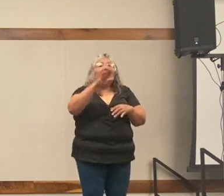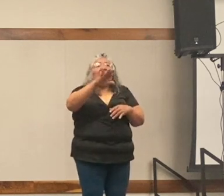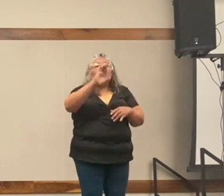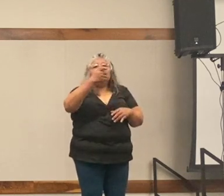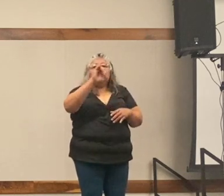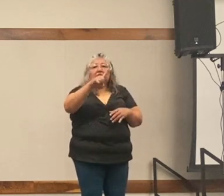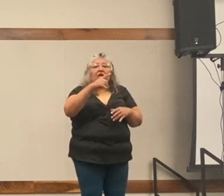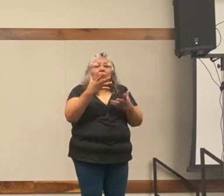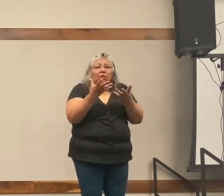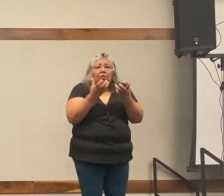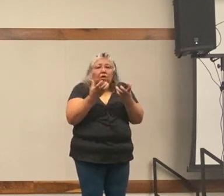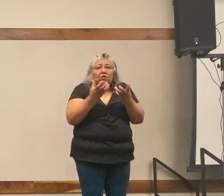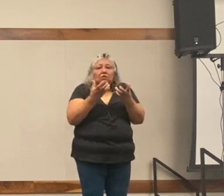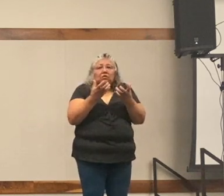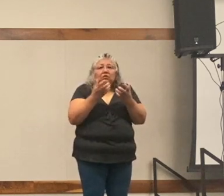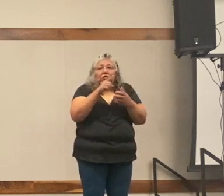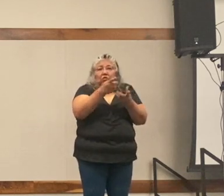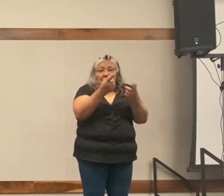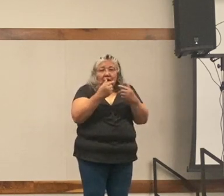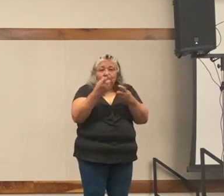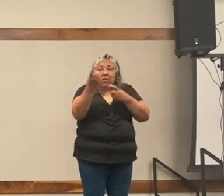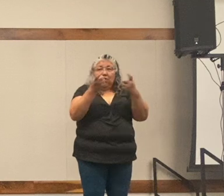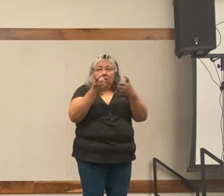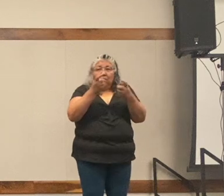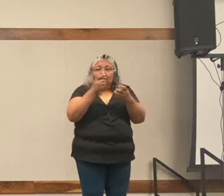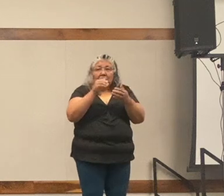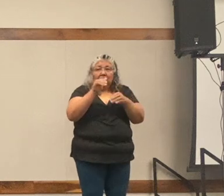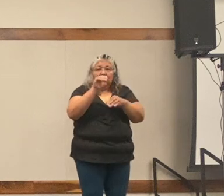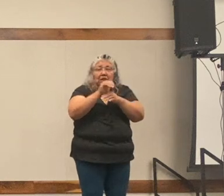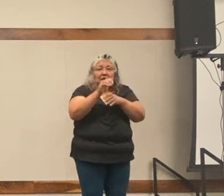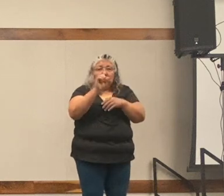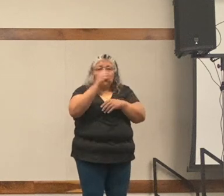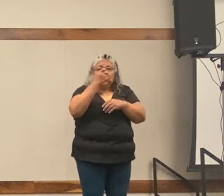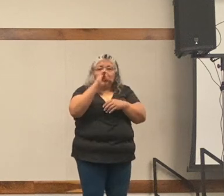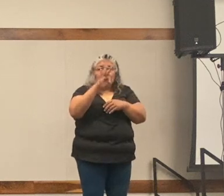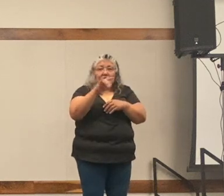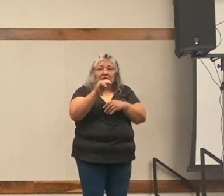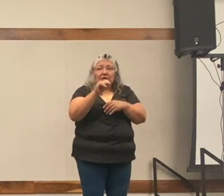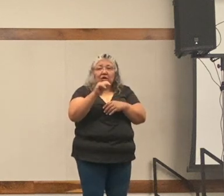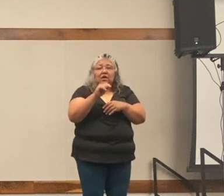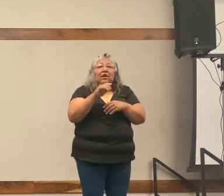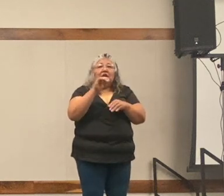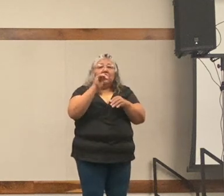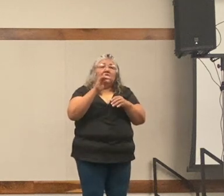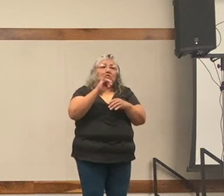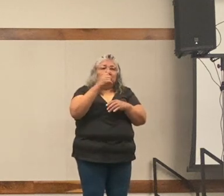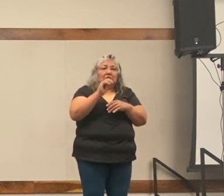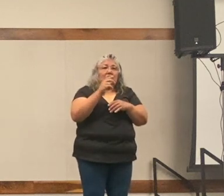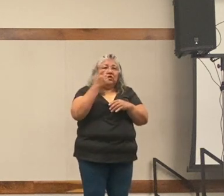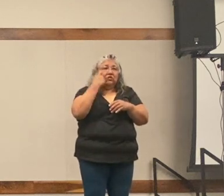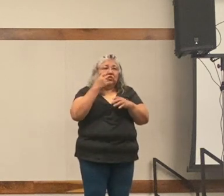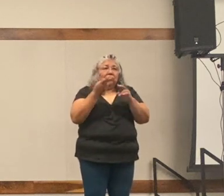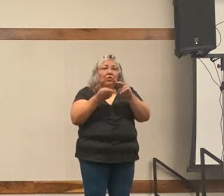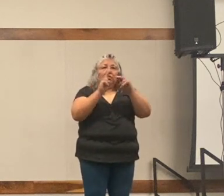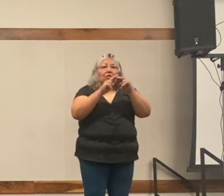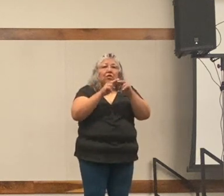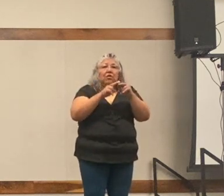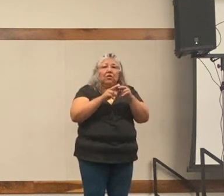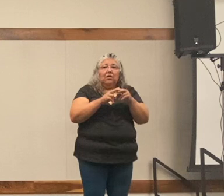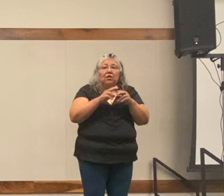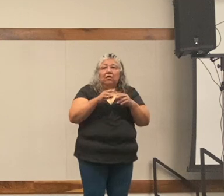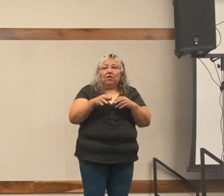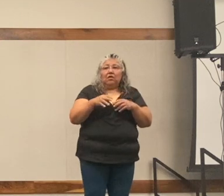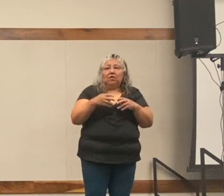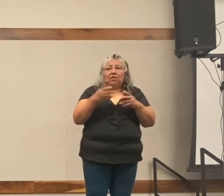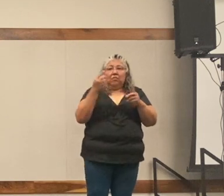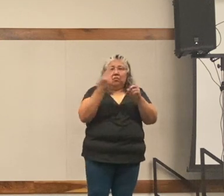Chad, we want you to come and run the night shift. And so in January, he was just recently promoted to plant manager,